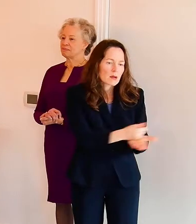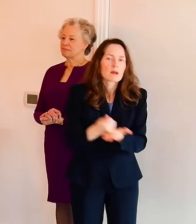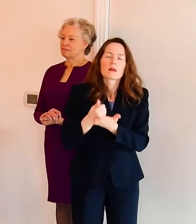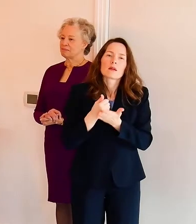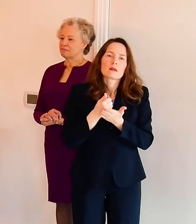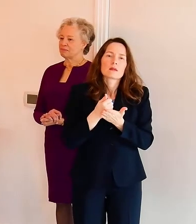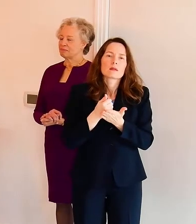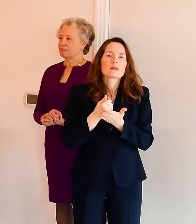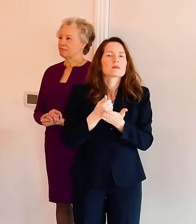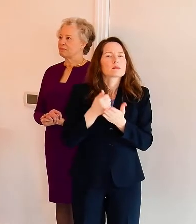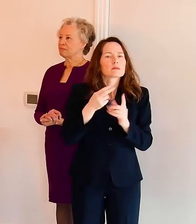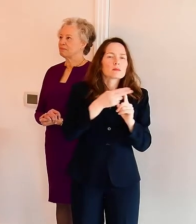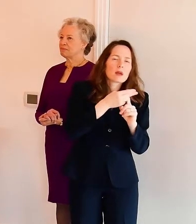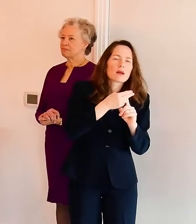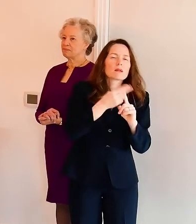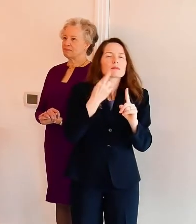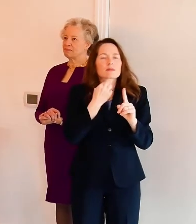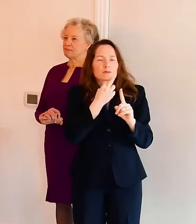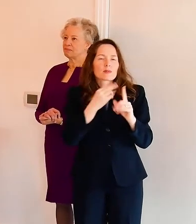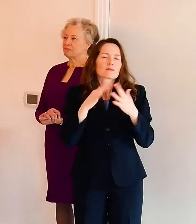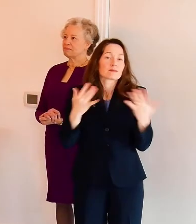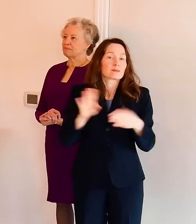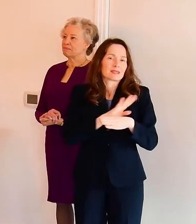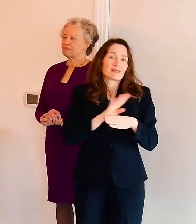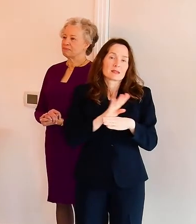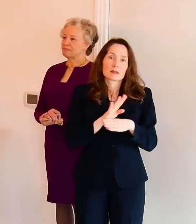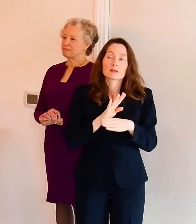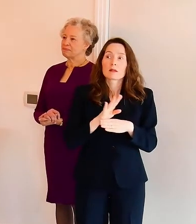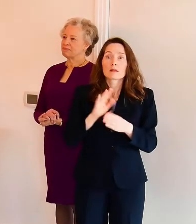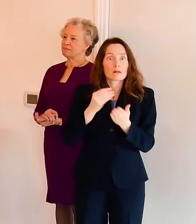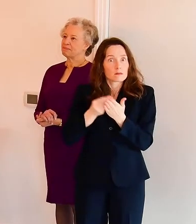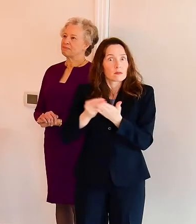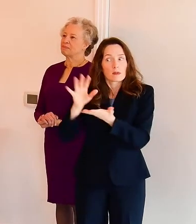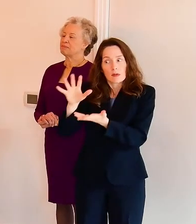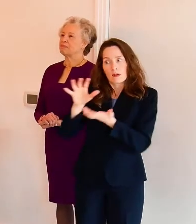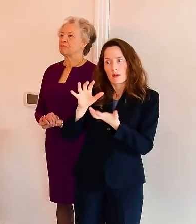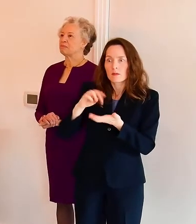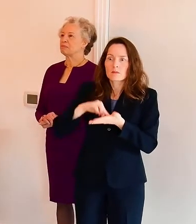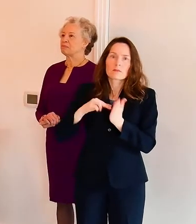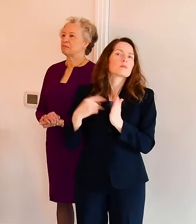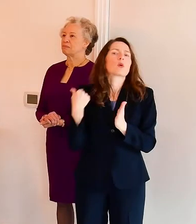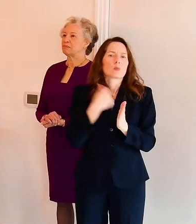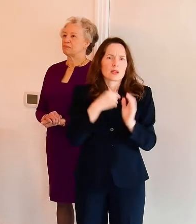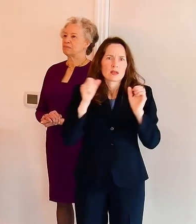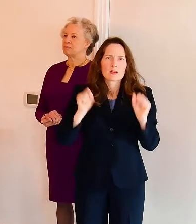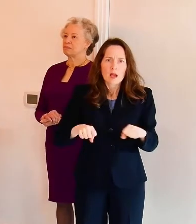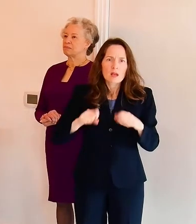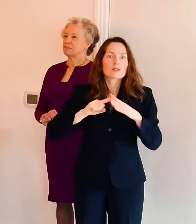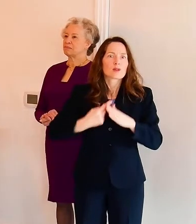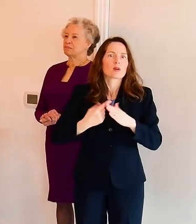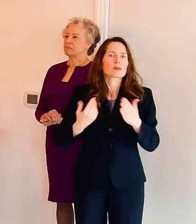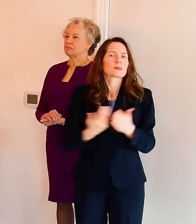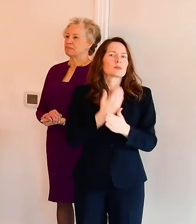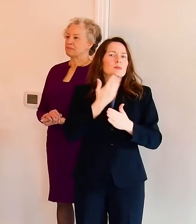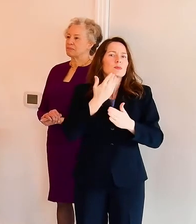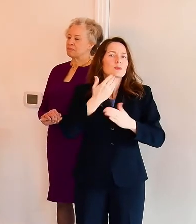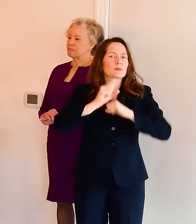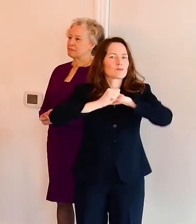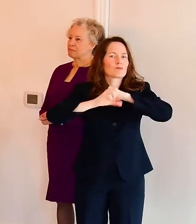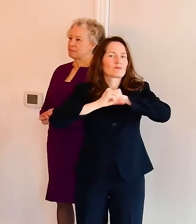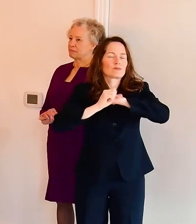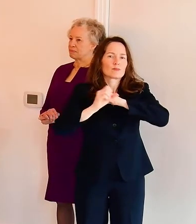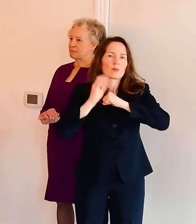businesses. These funds will allow us to launch a highly visible media campaign that will raise awareness